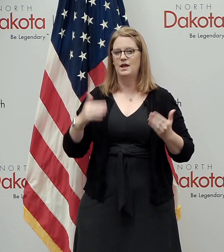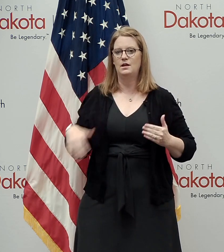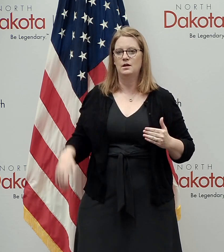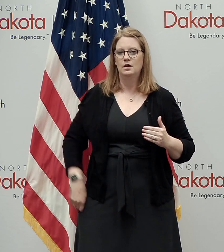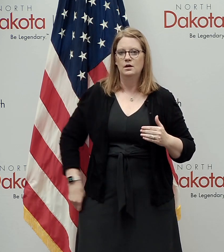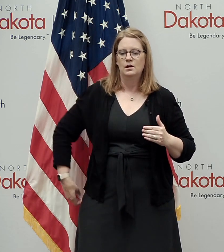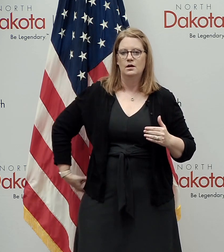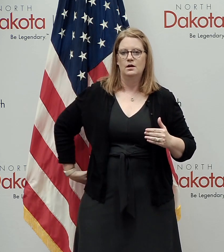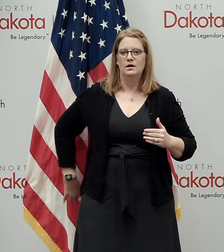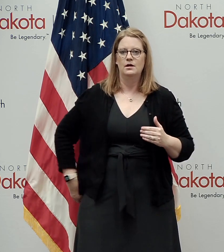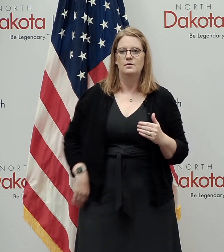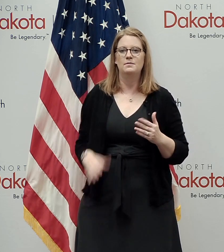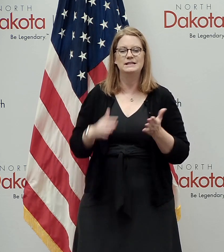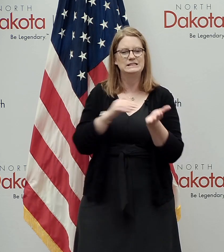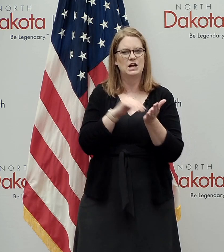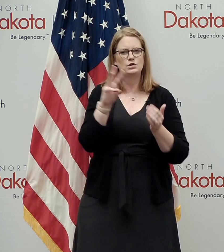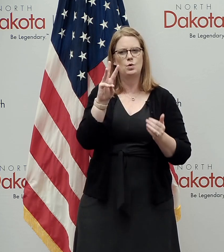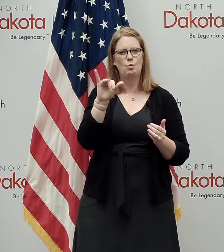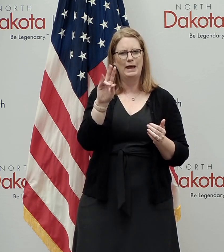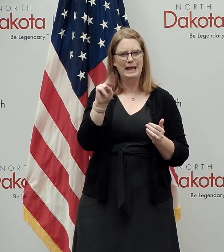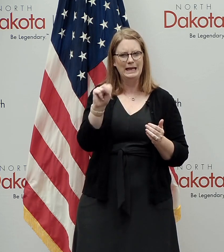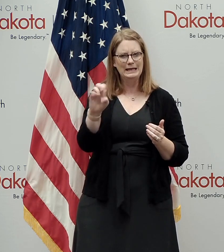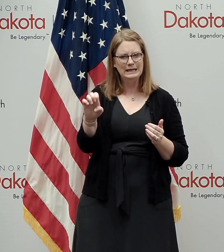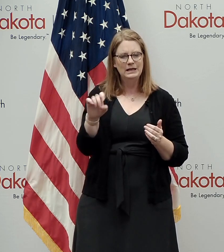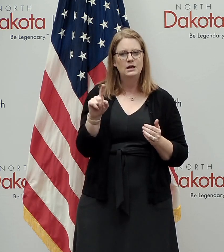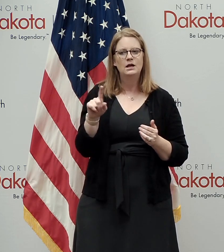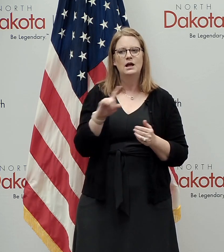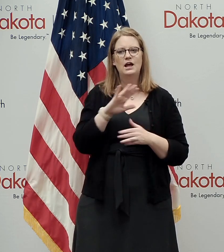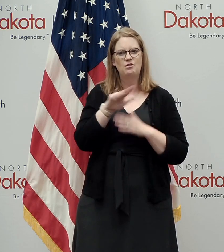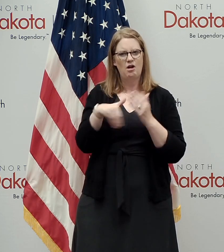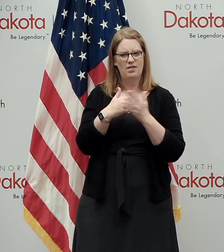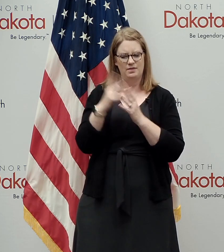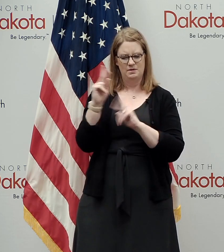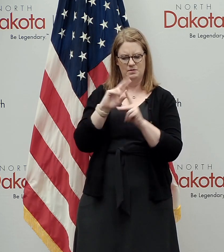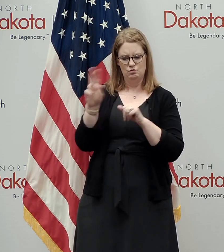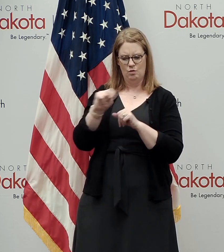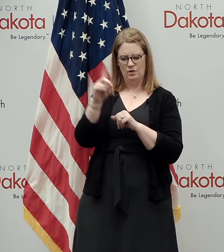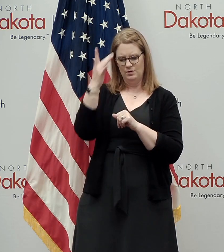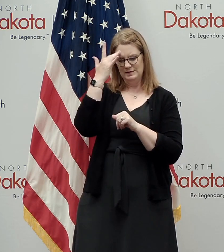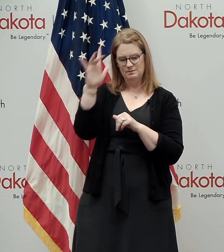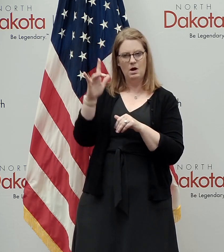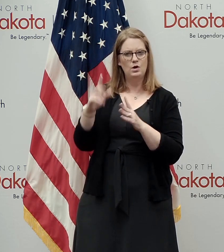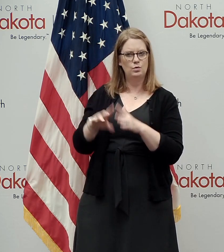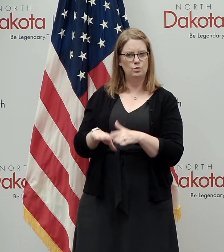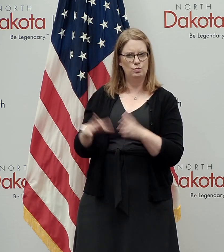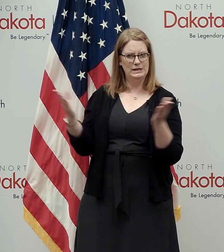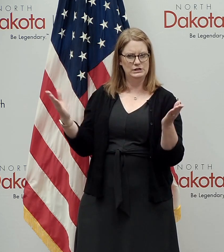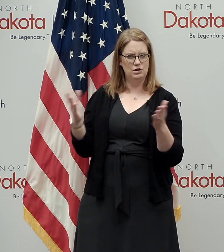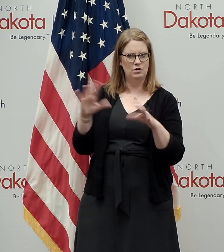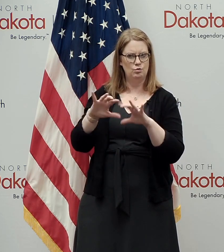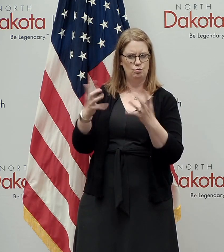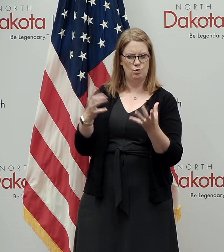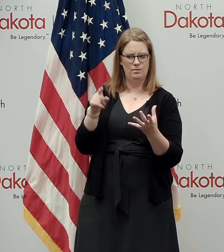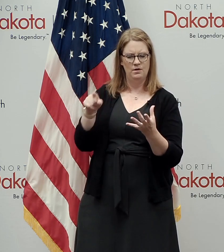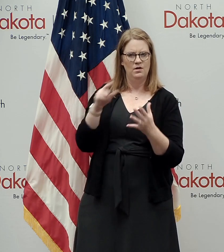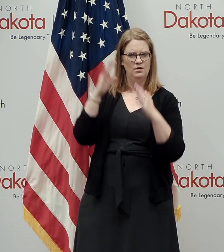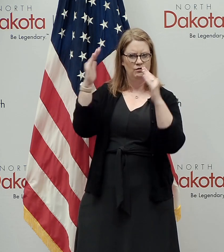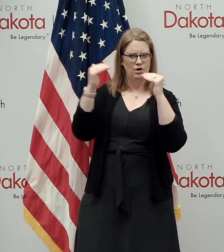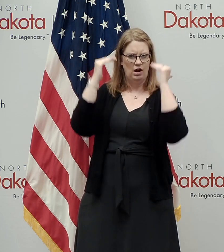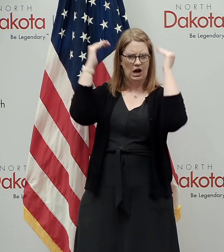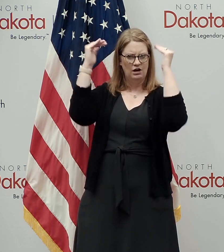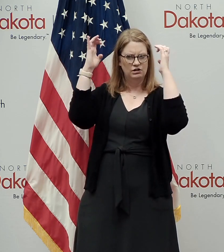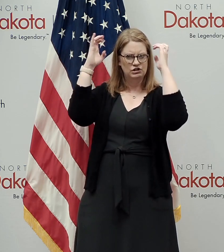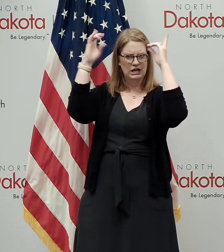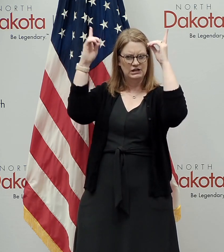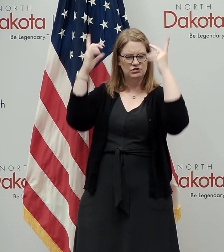our Dr. Wynn and all those that are serving on the North Dakota Smart Restart group for higher